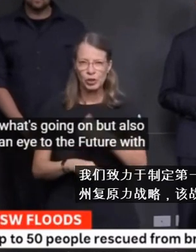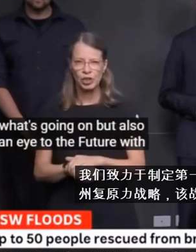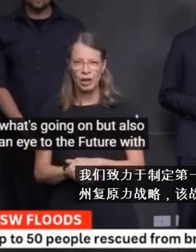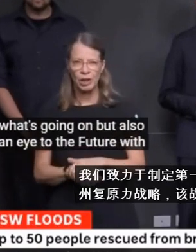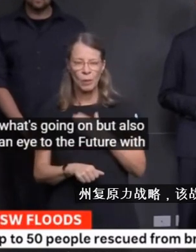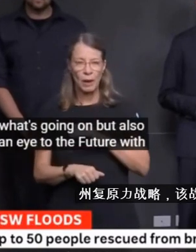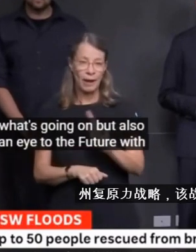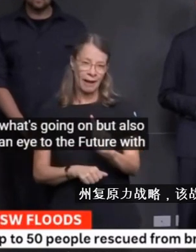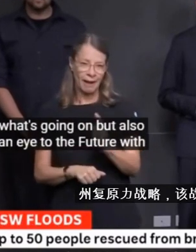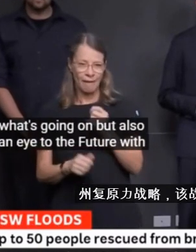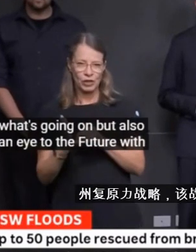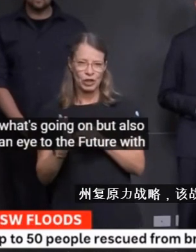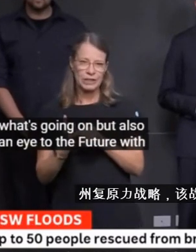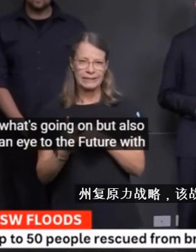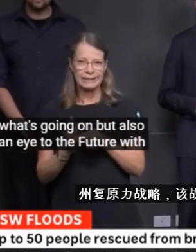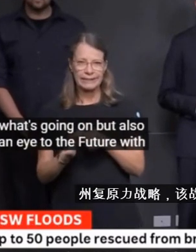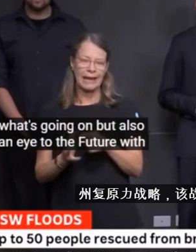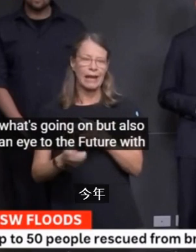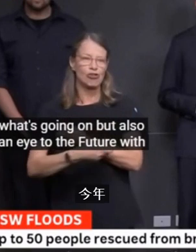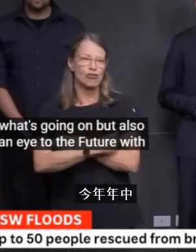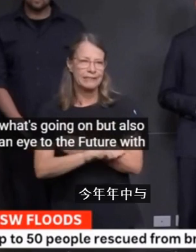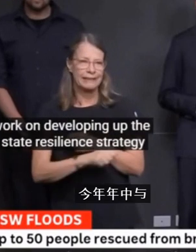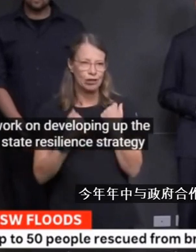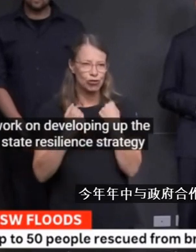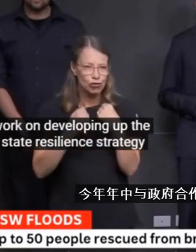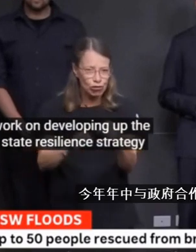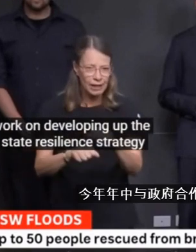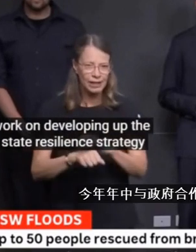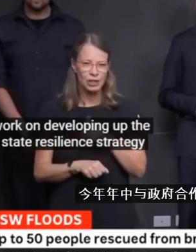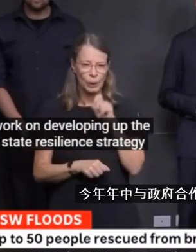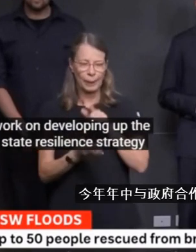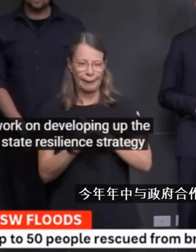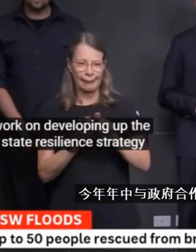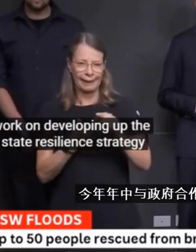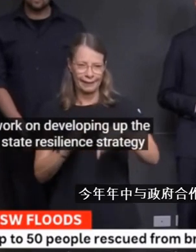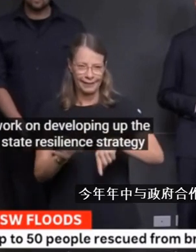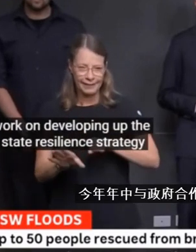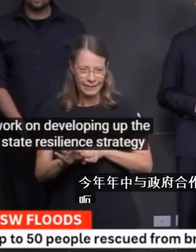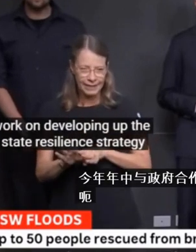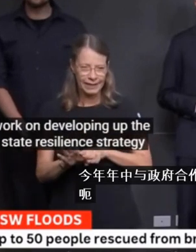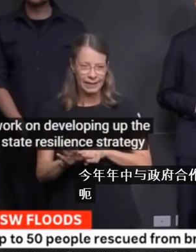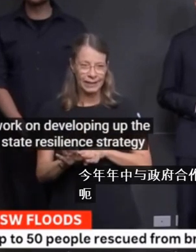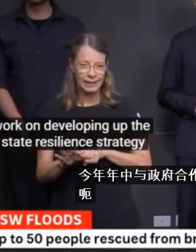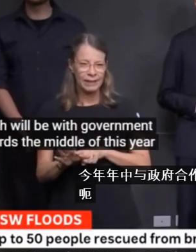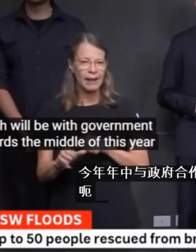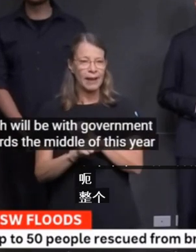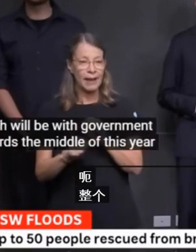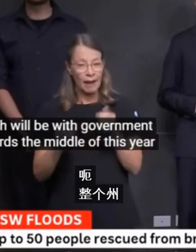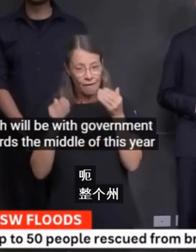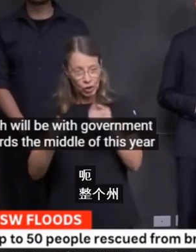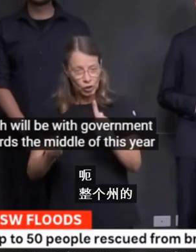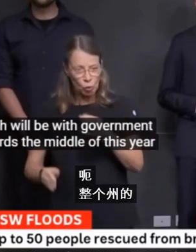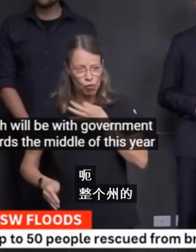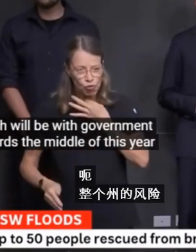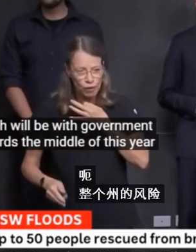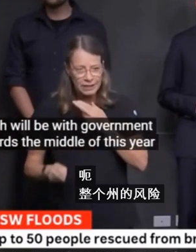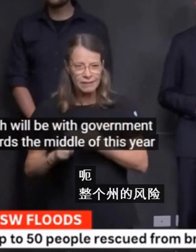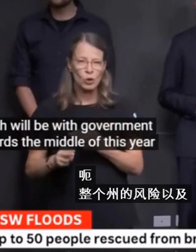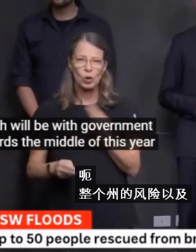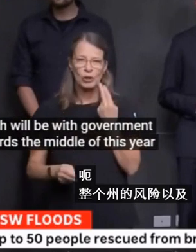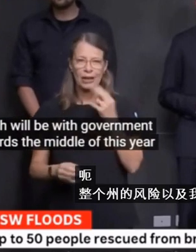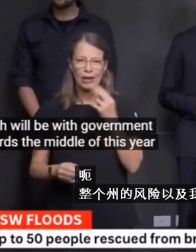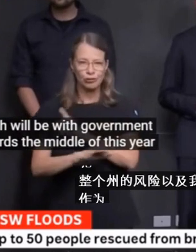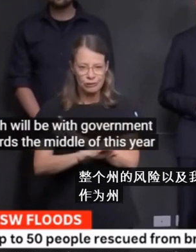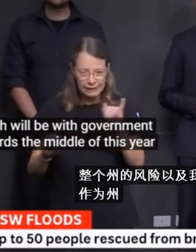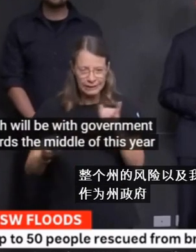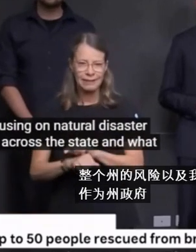resilience strategy, which will be with government towards the middle of this year, focusing on natural disaster risks across the state